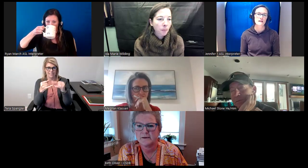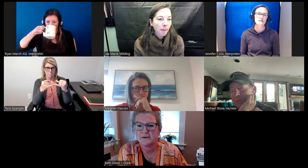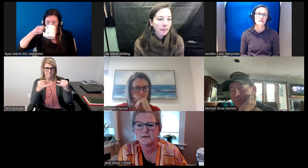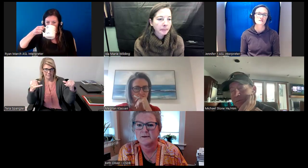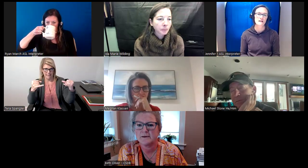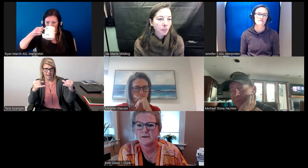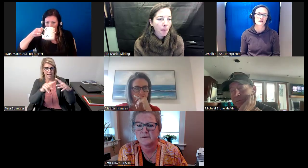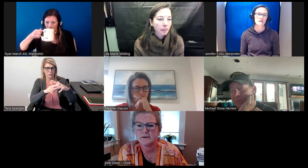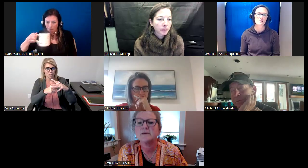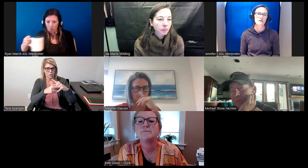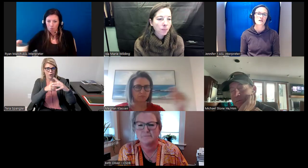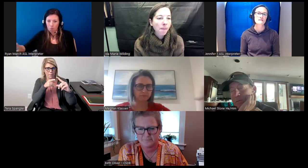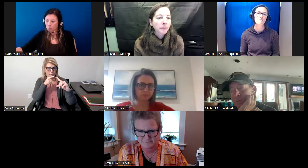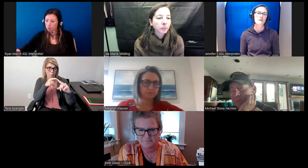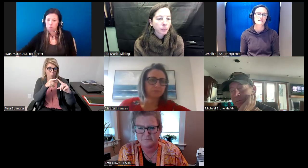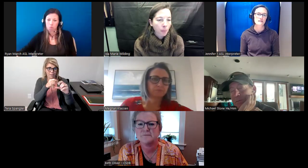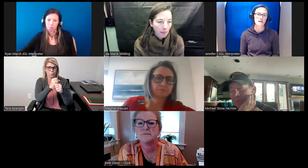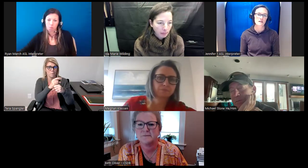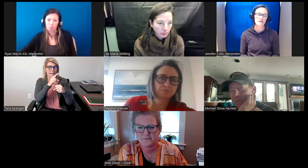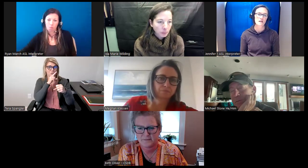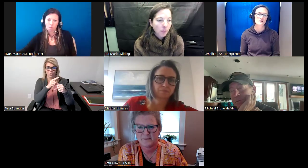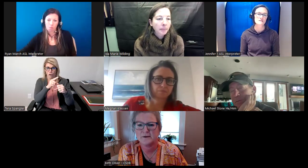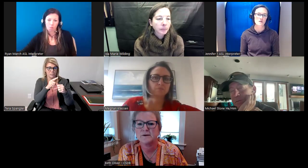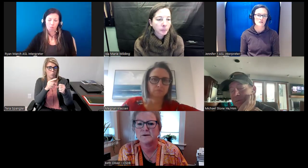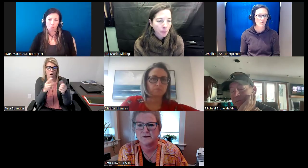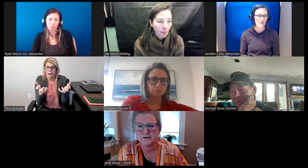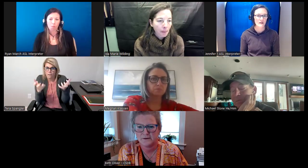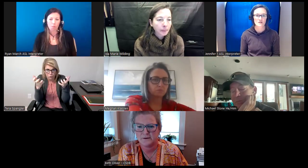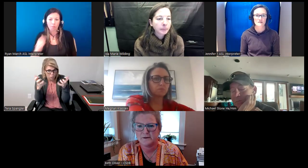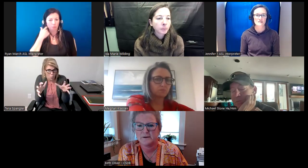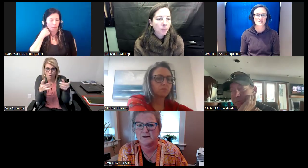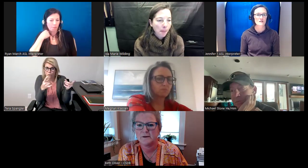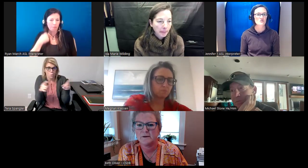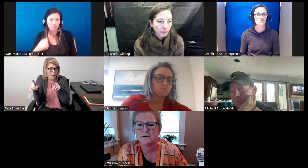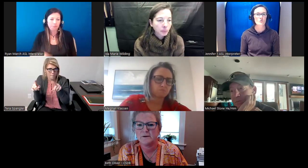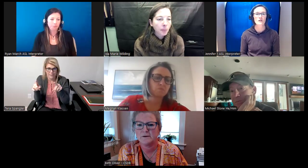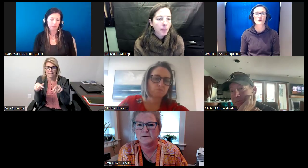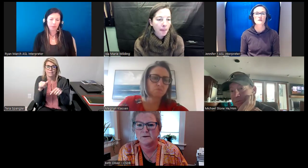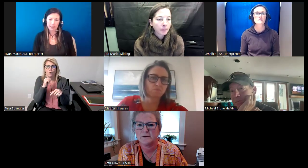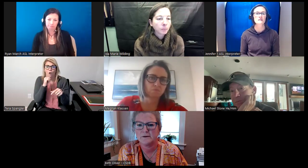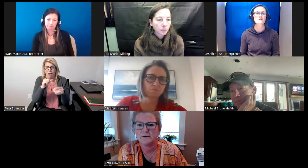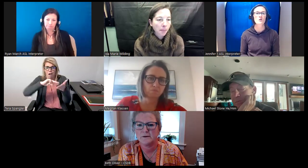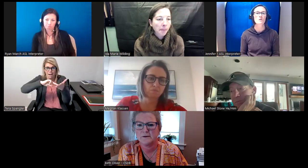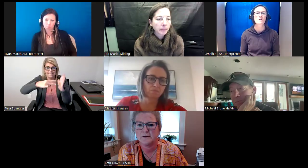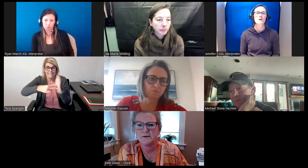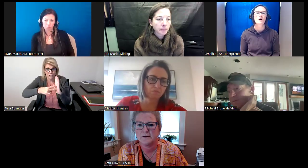keeping that D11 as a baseline and a starting point just to ensure,